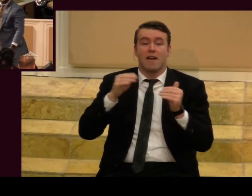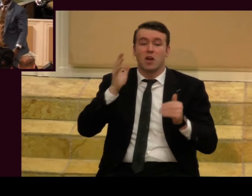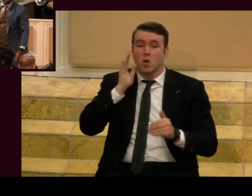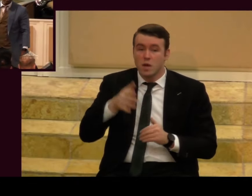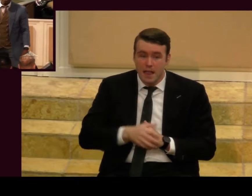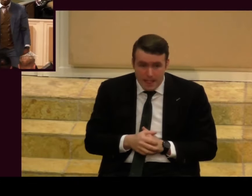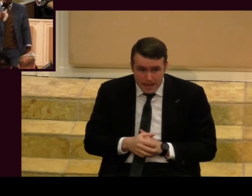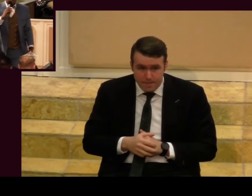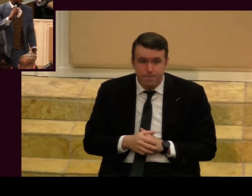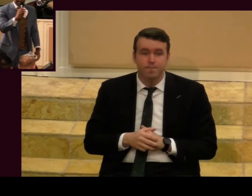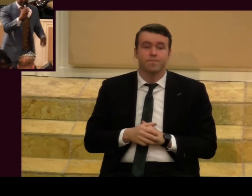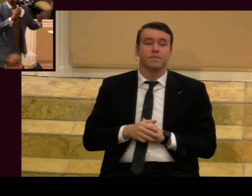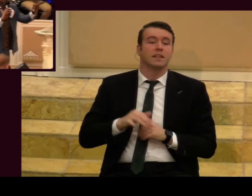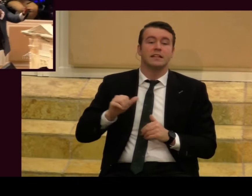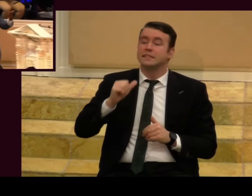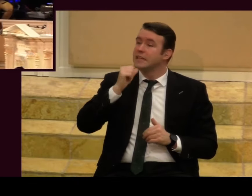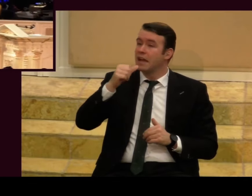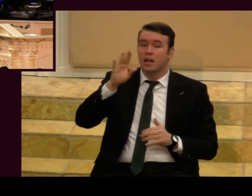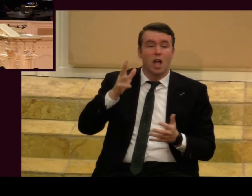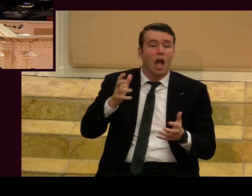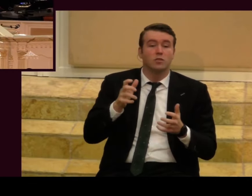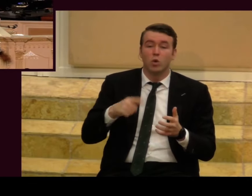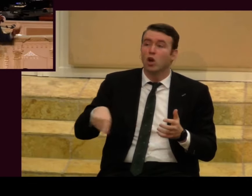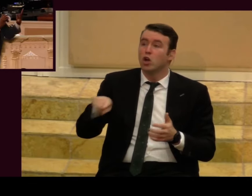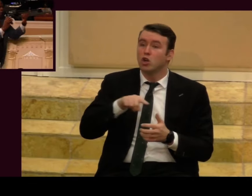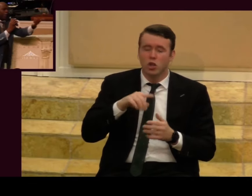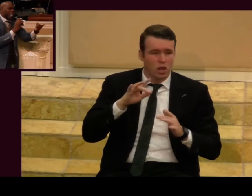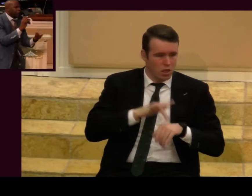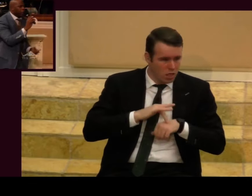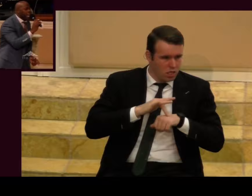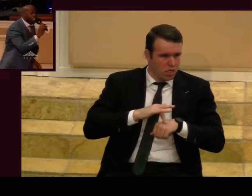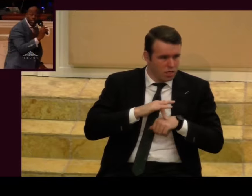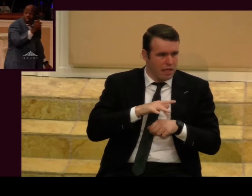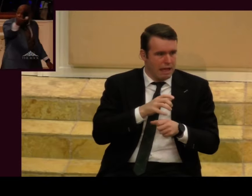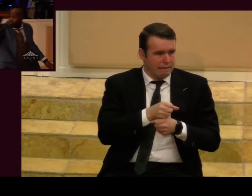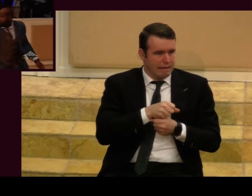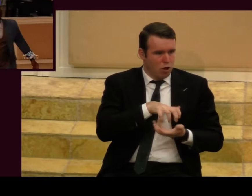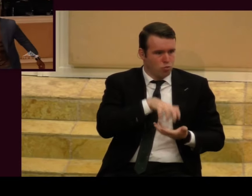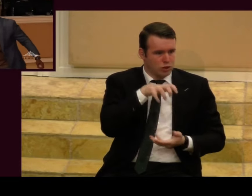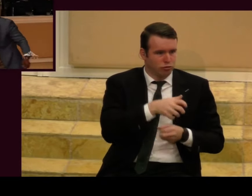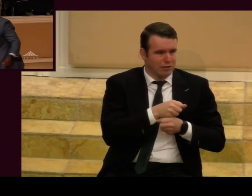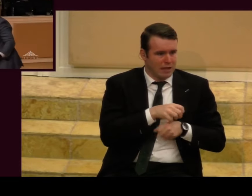heaven. It's not the will of God for you to stress over getting rich.